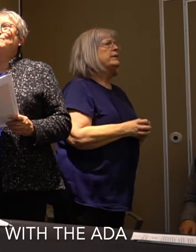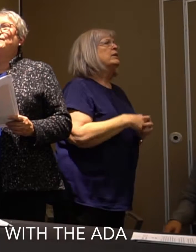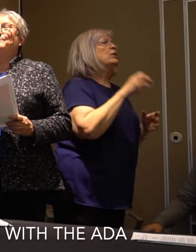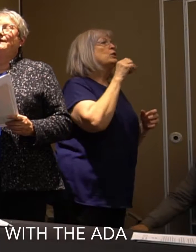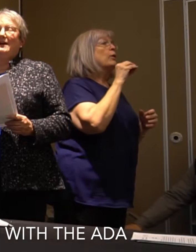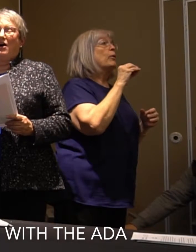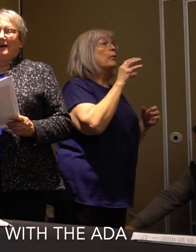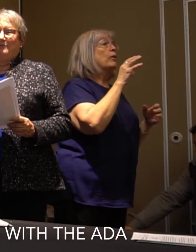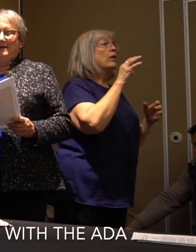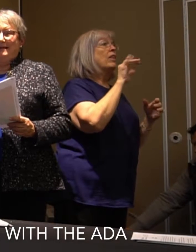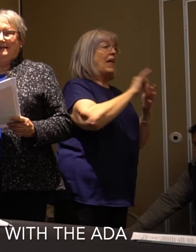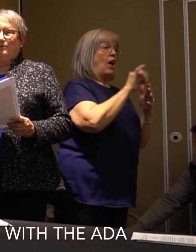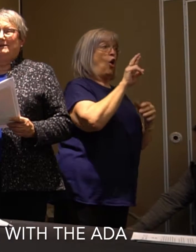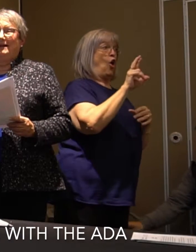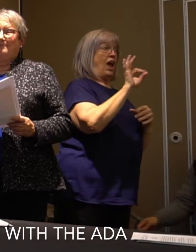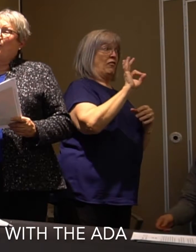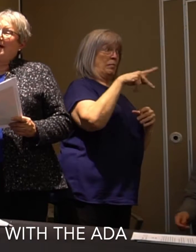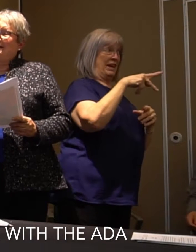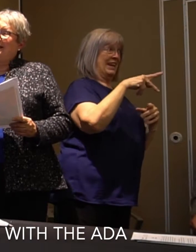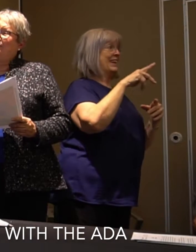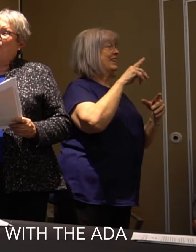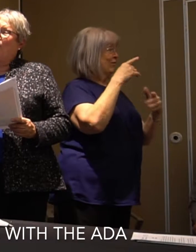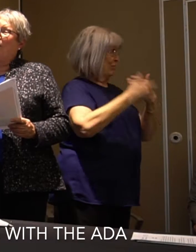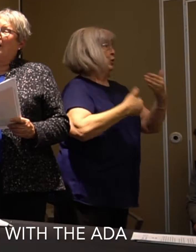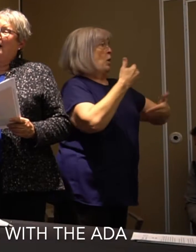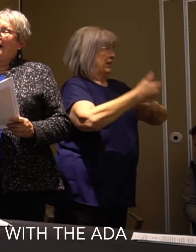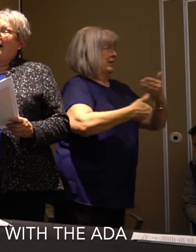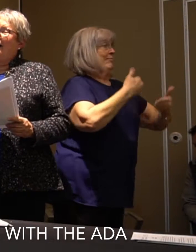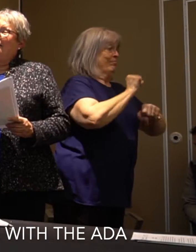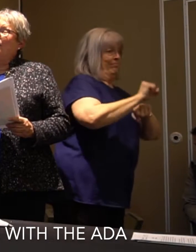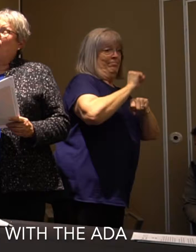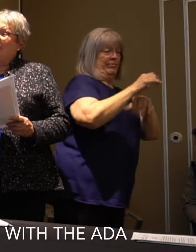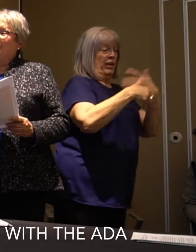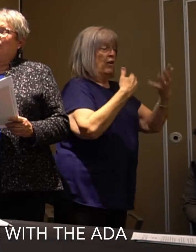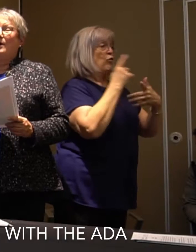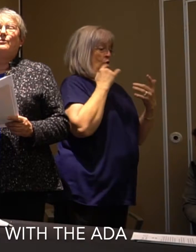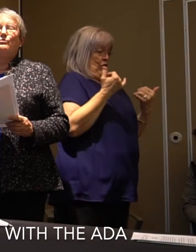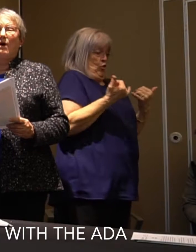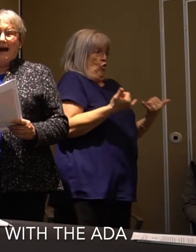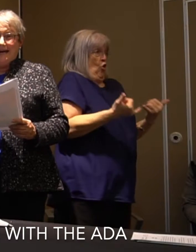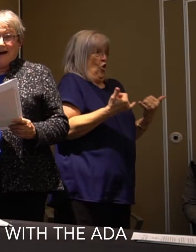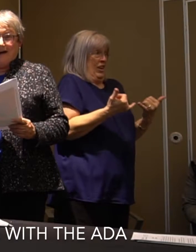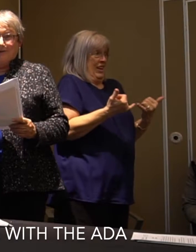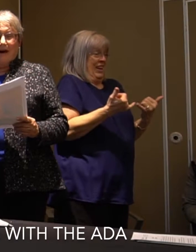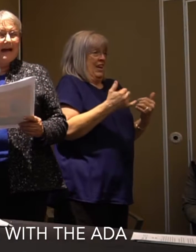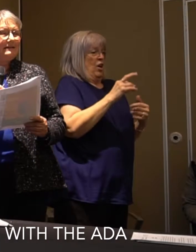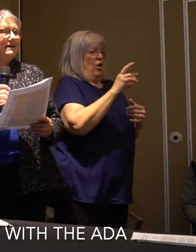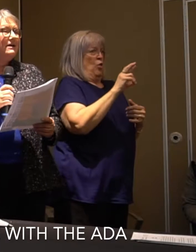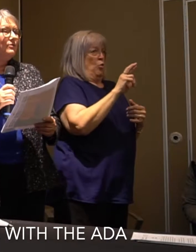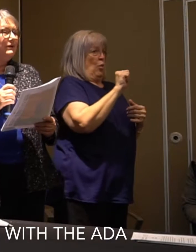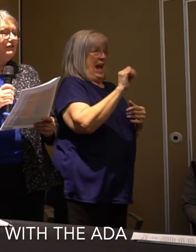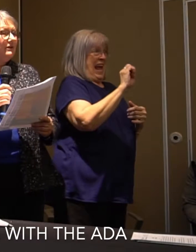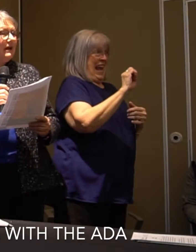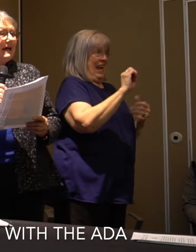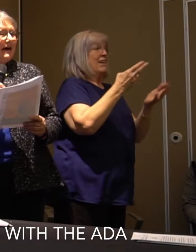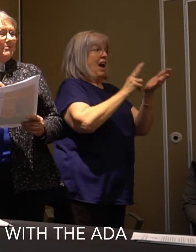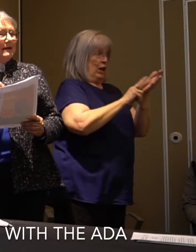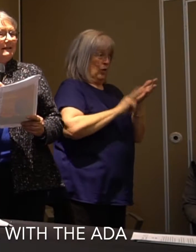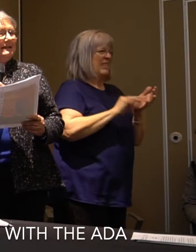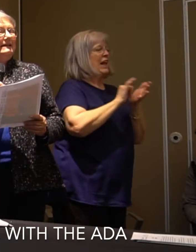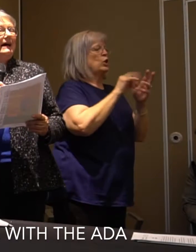So when the RFP was in process for the current RAY contract,